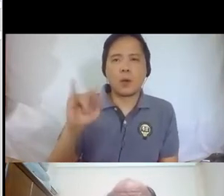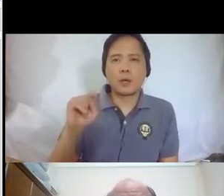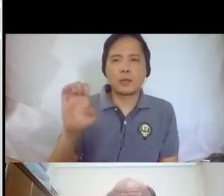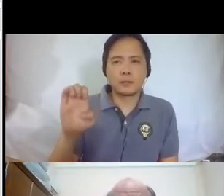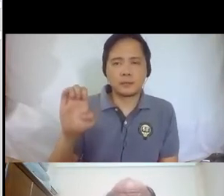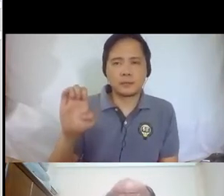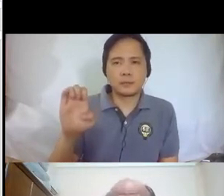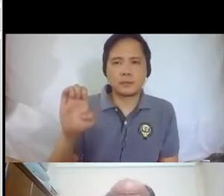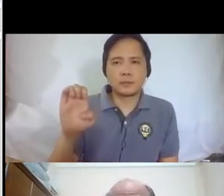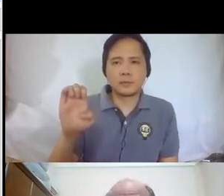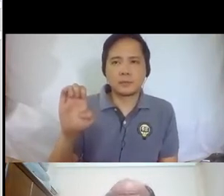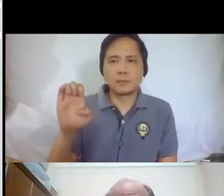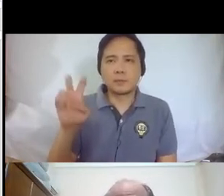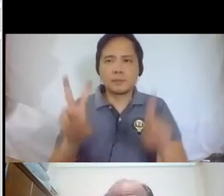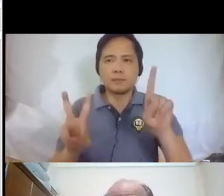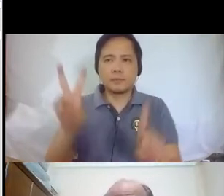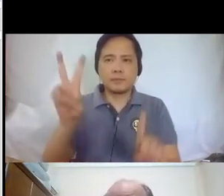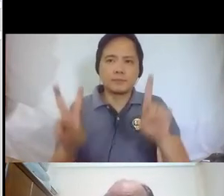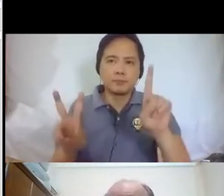One hand or two hands?